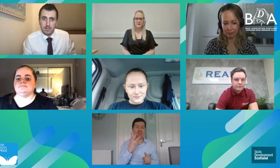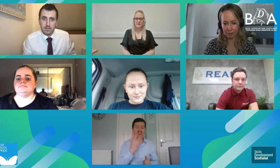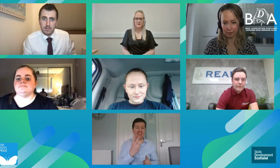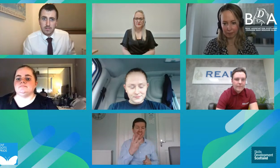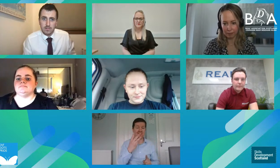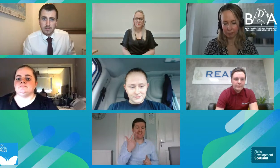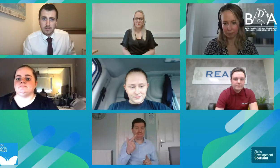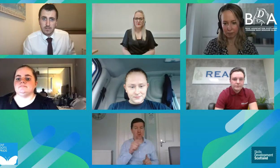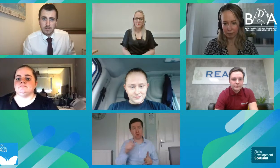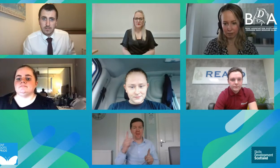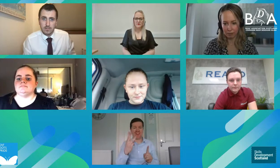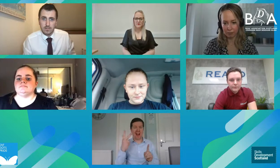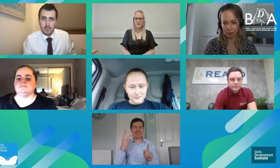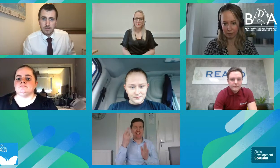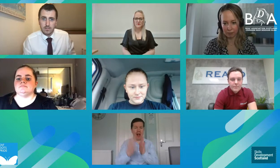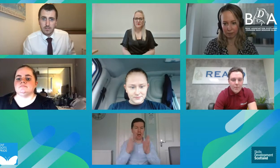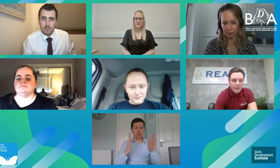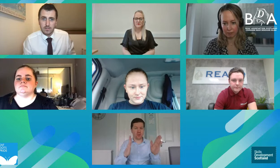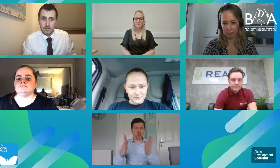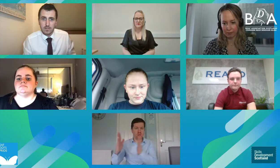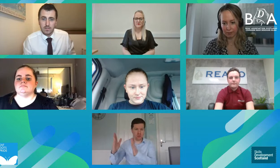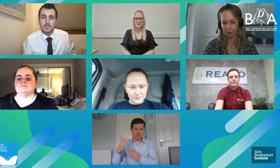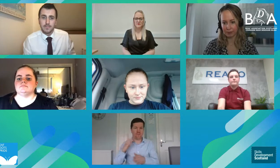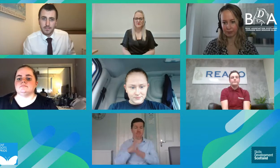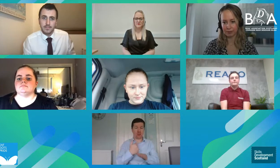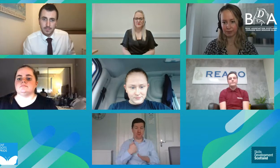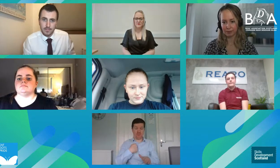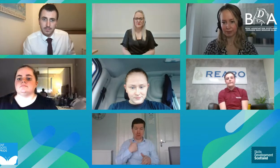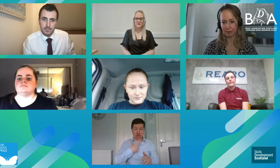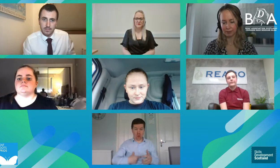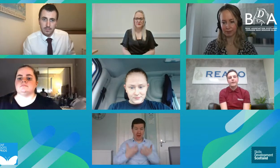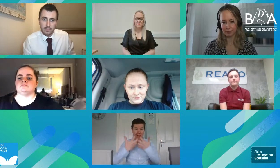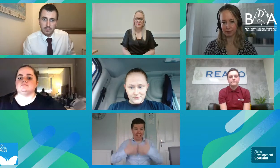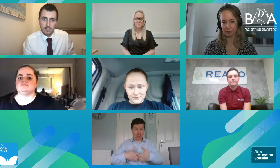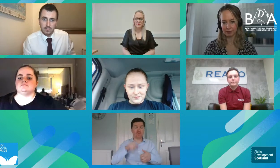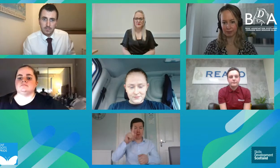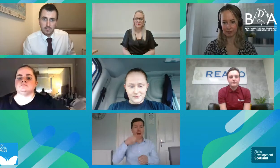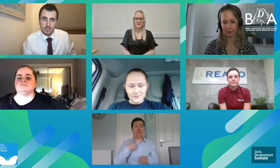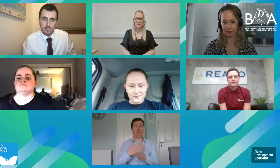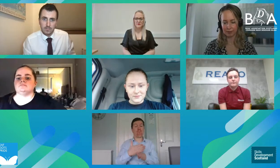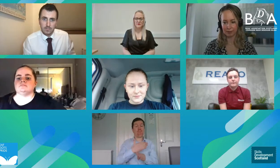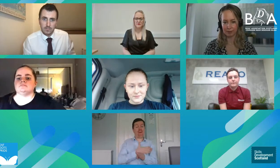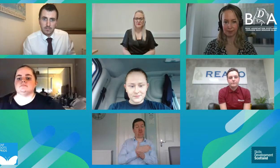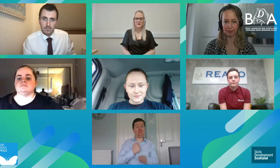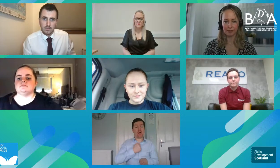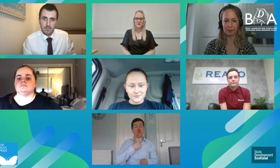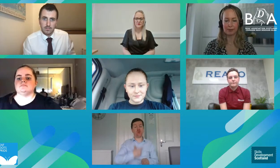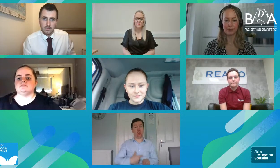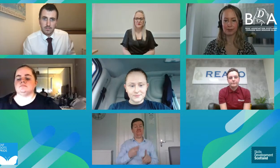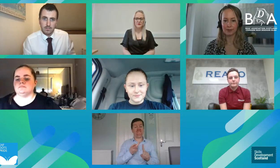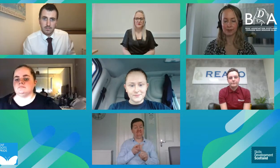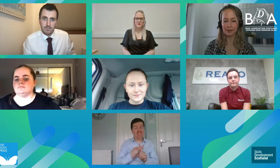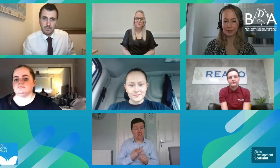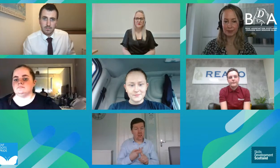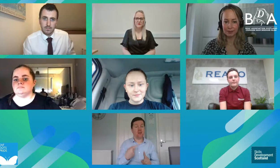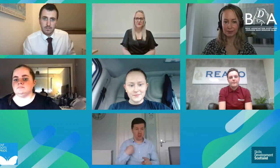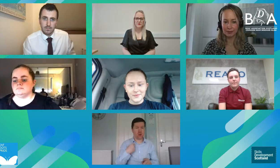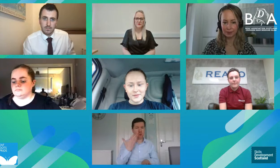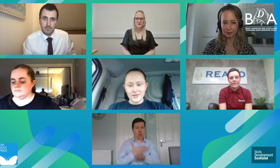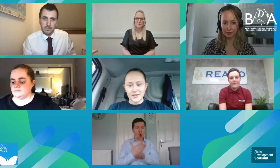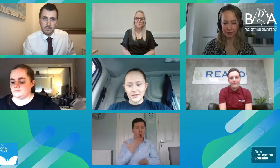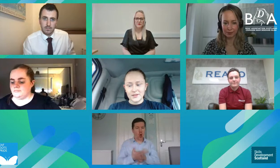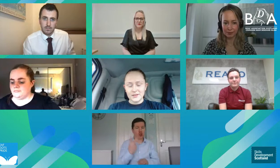So I work 37 hours per week, and that's over 5 days. And that's as my role as an